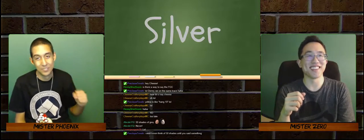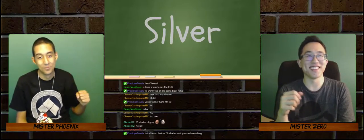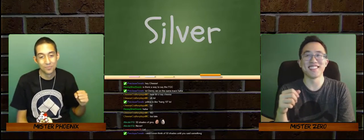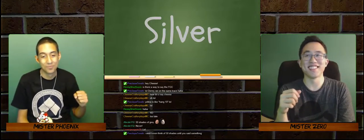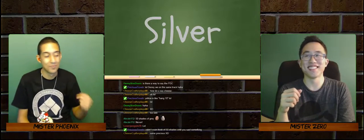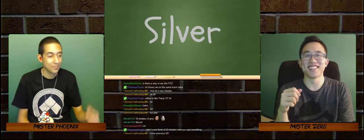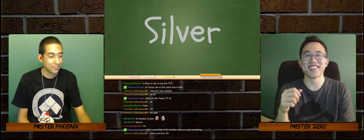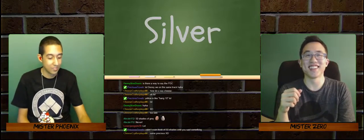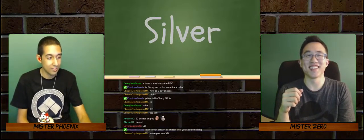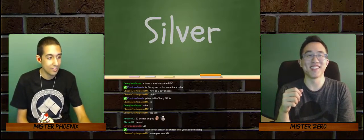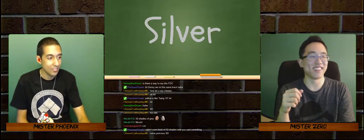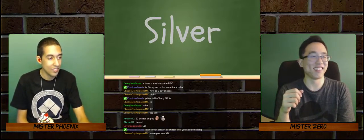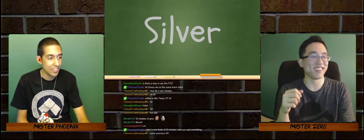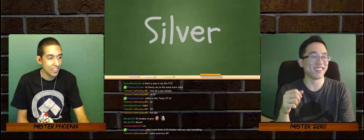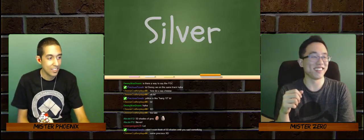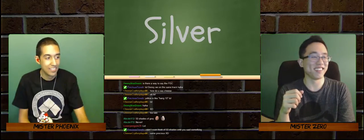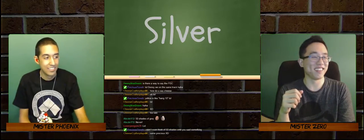Silver.